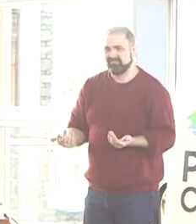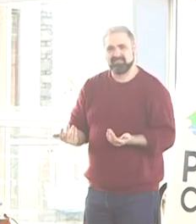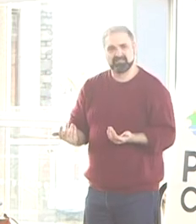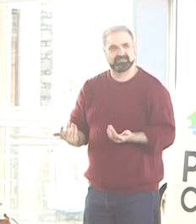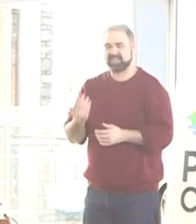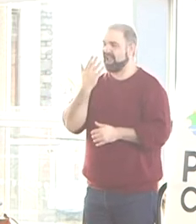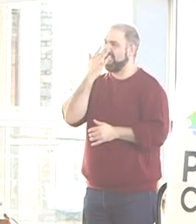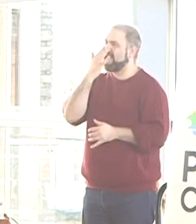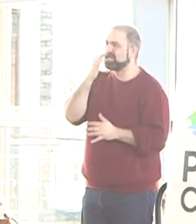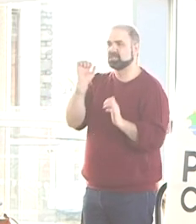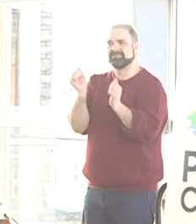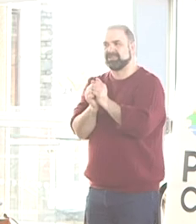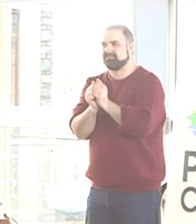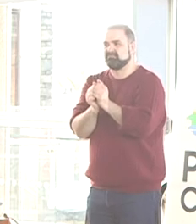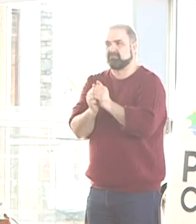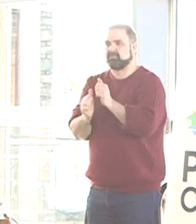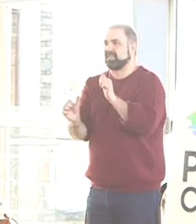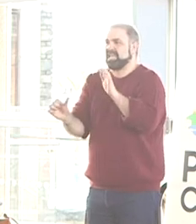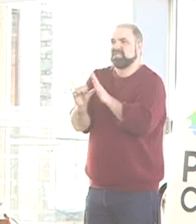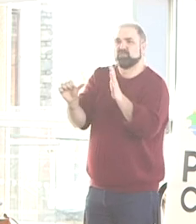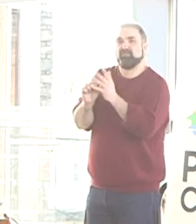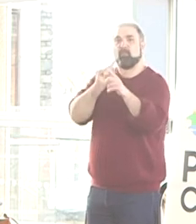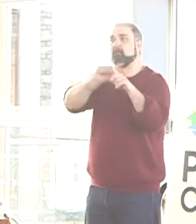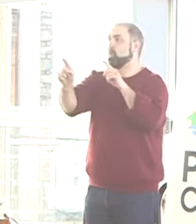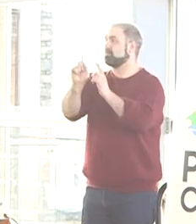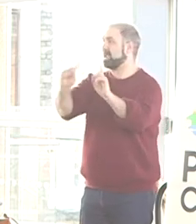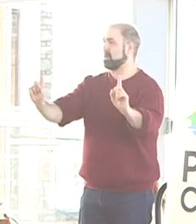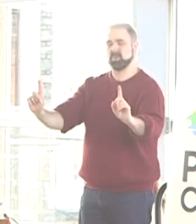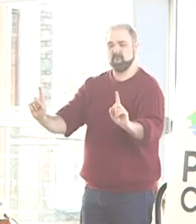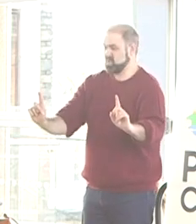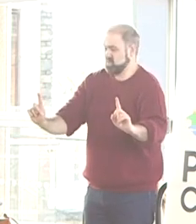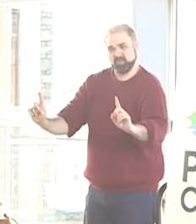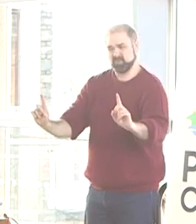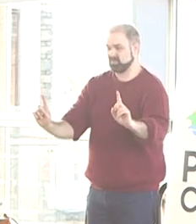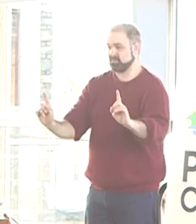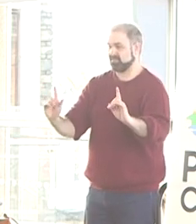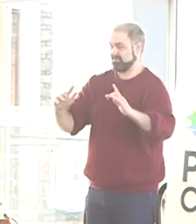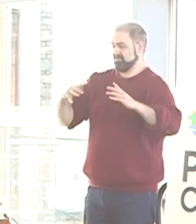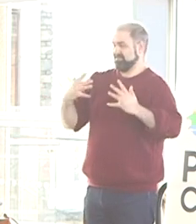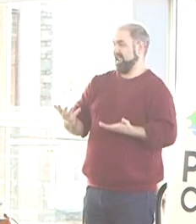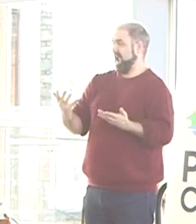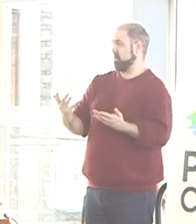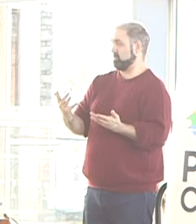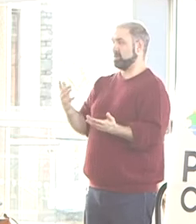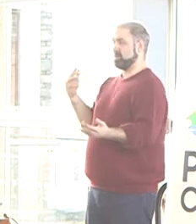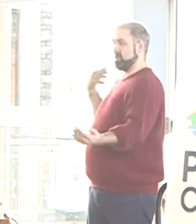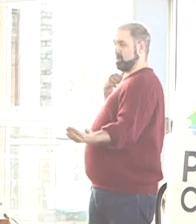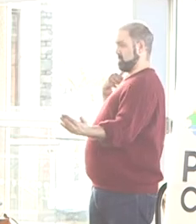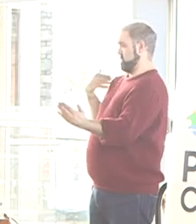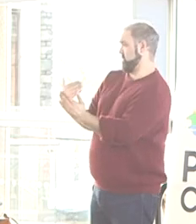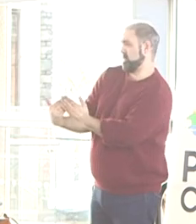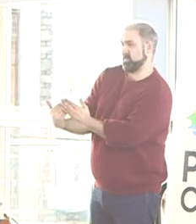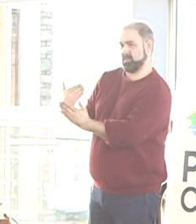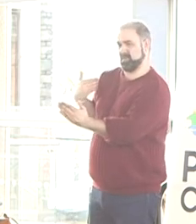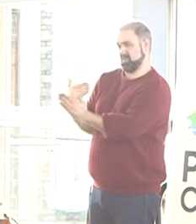The age of consent wasn't an issue for the majority population. You know, now we have come so far in such a short period of